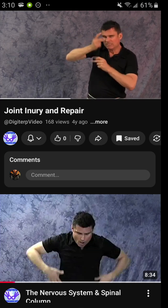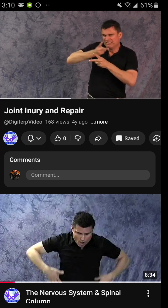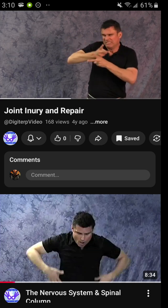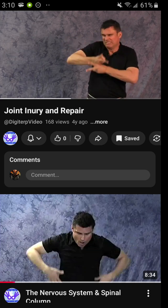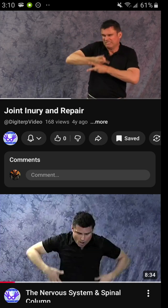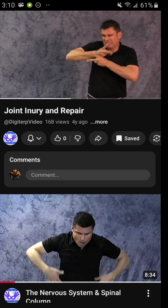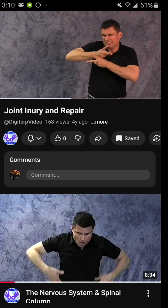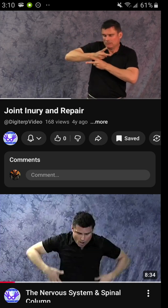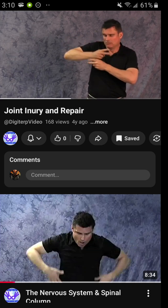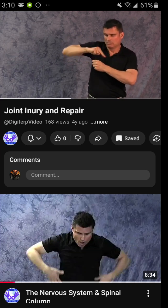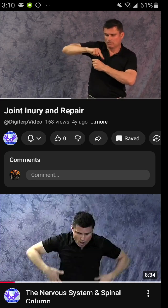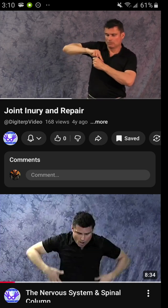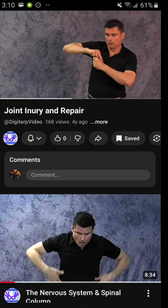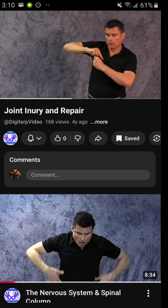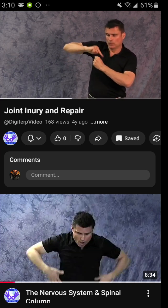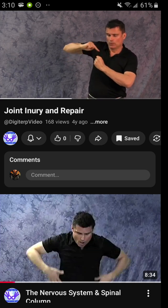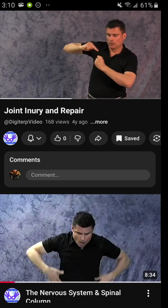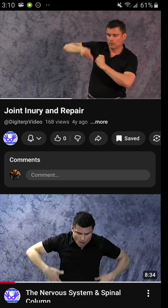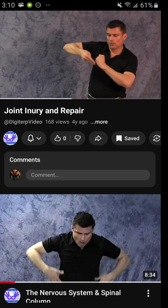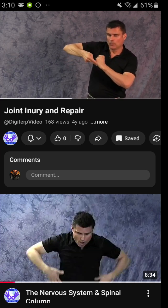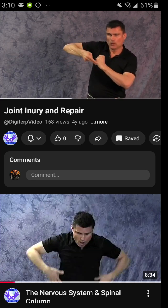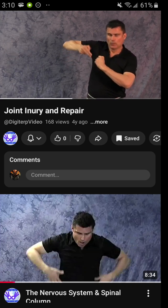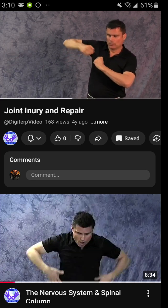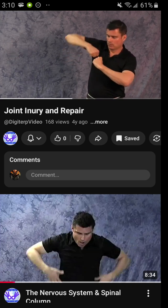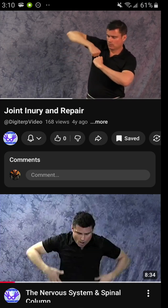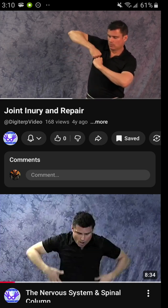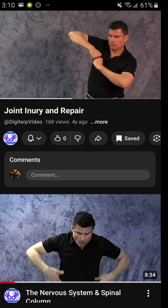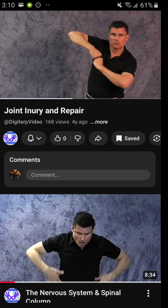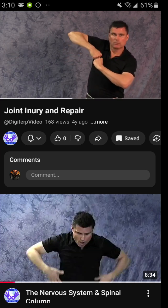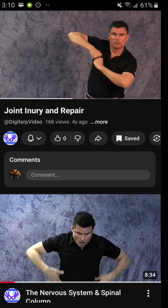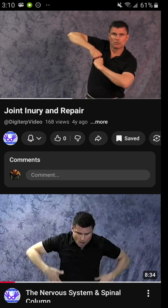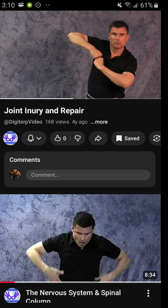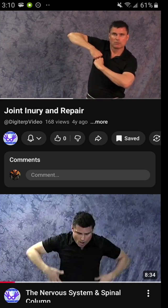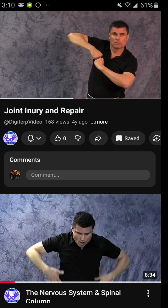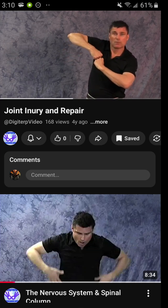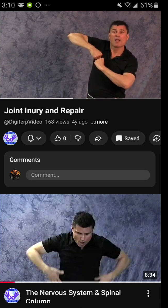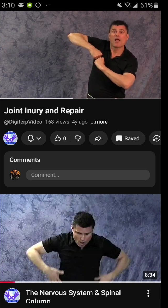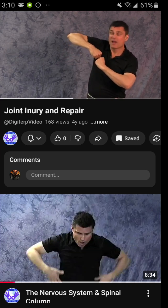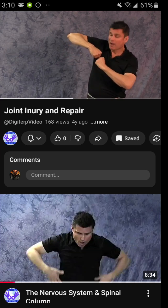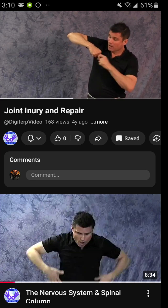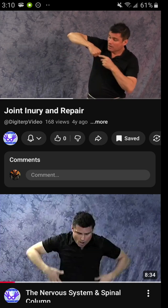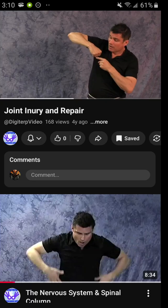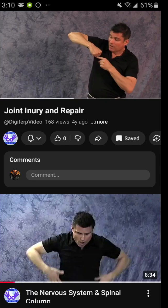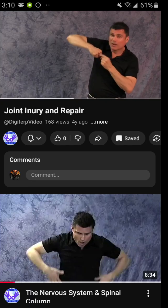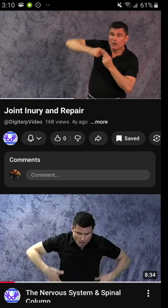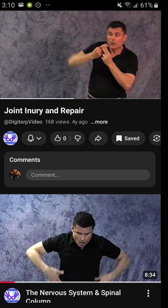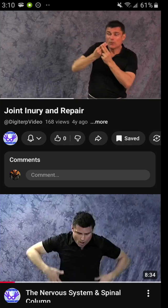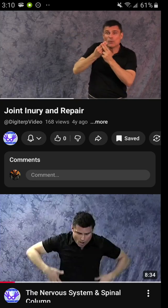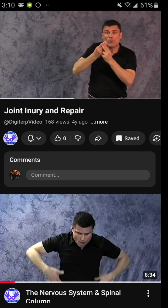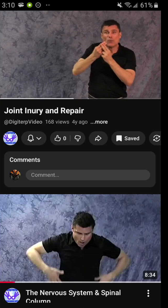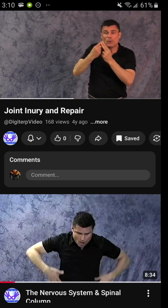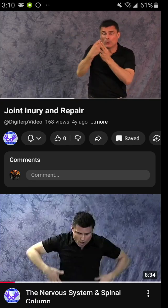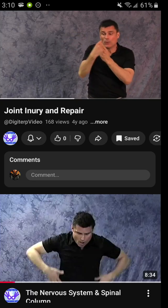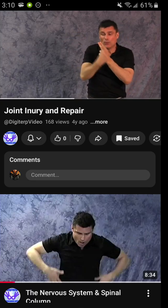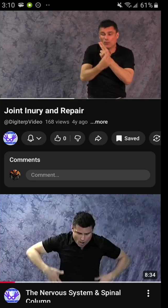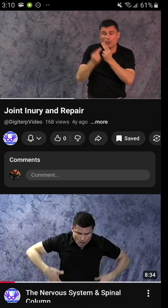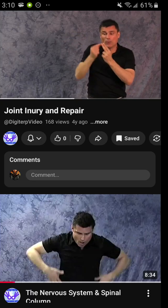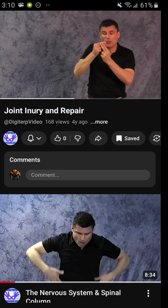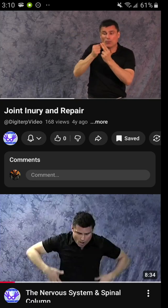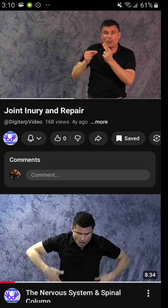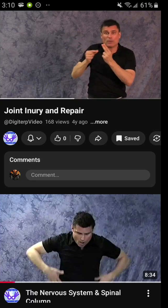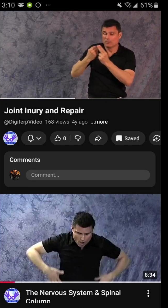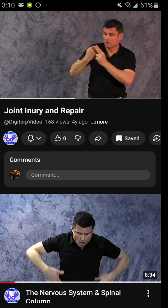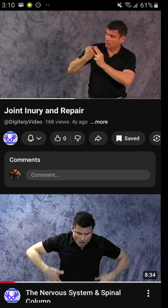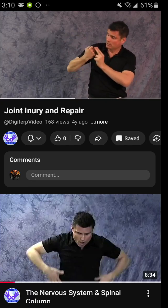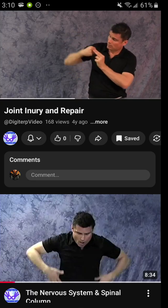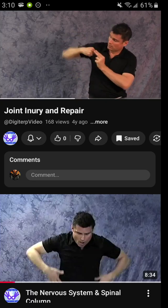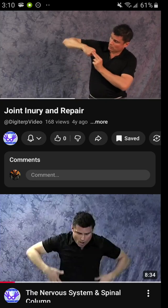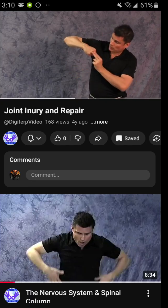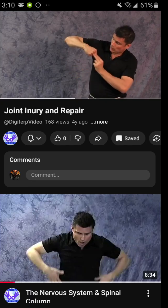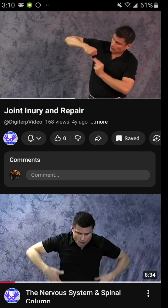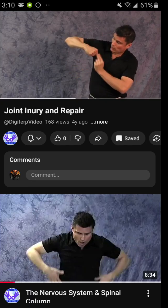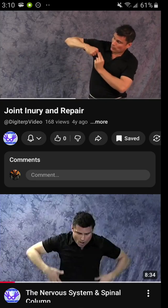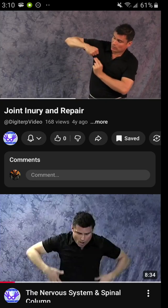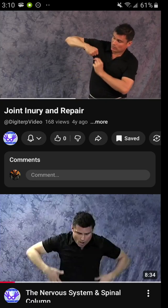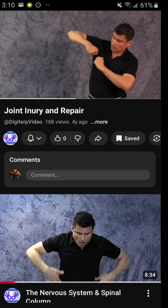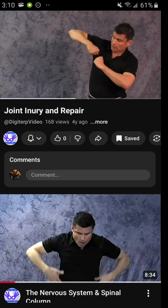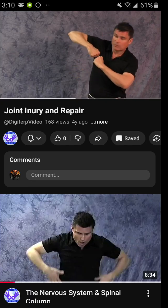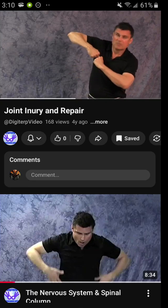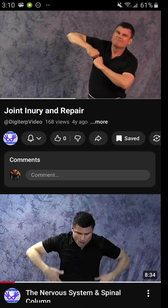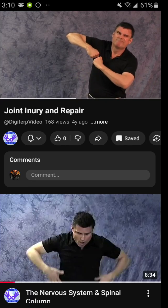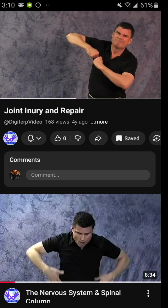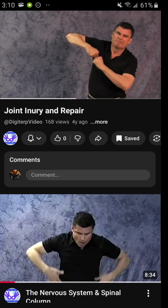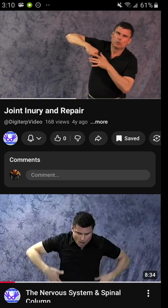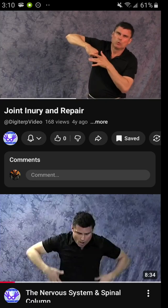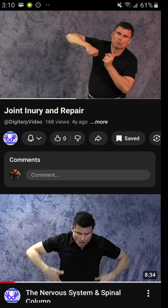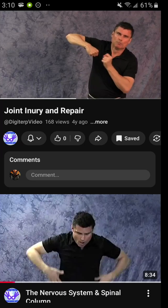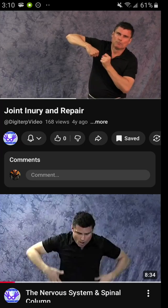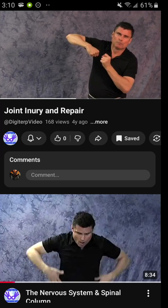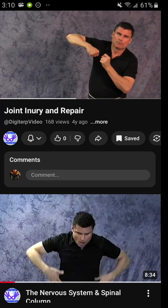a level that allows that part of the joint to